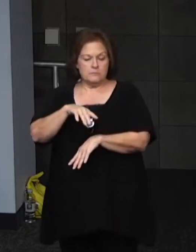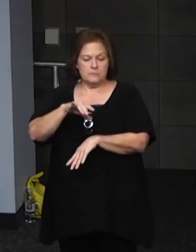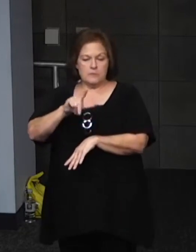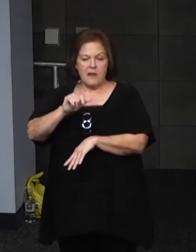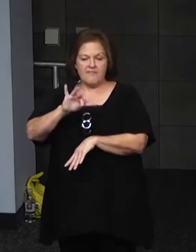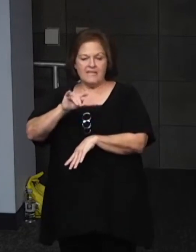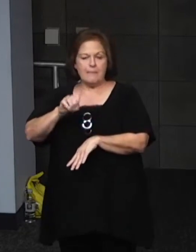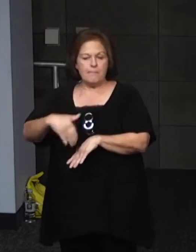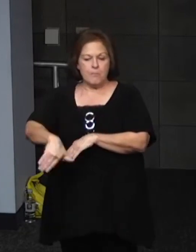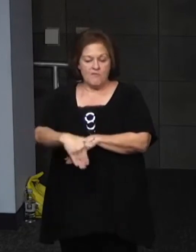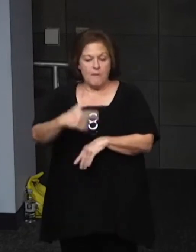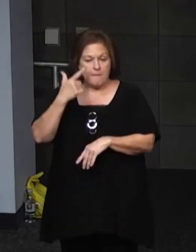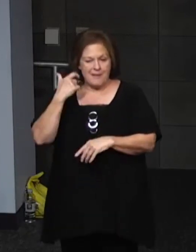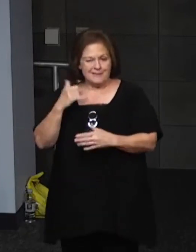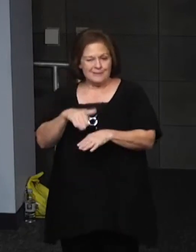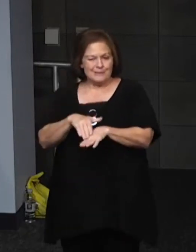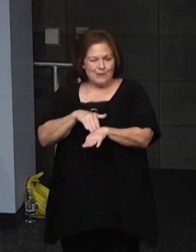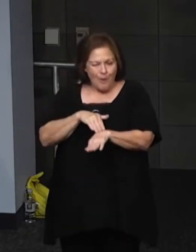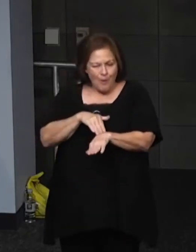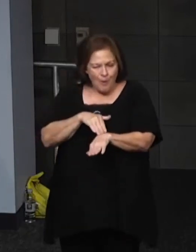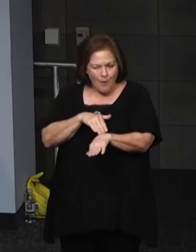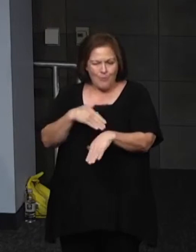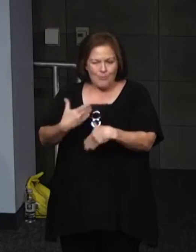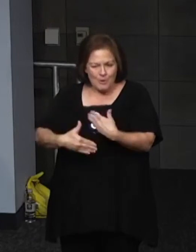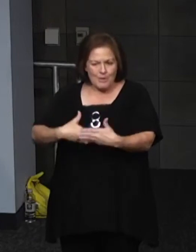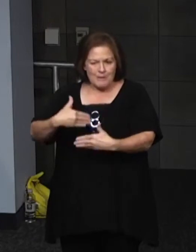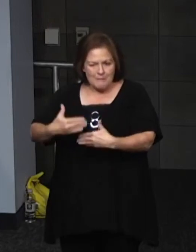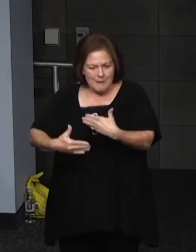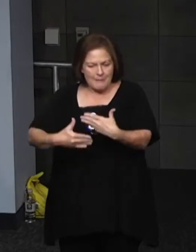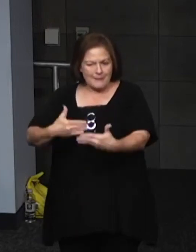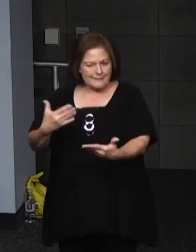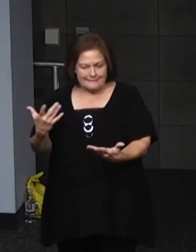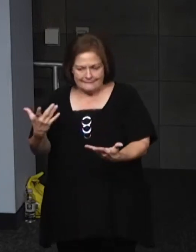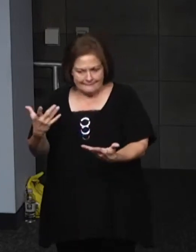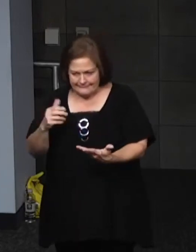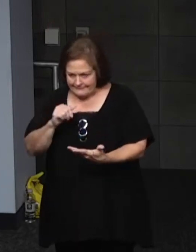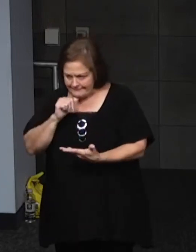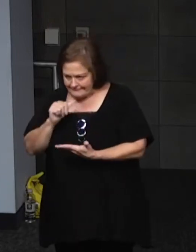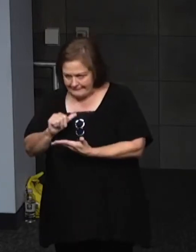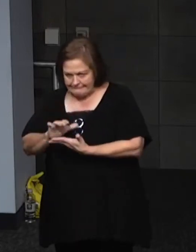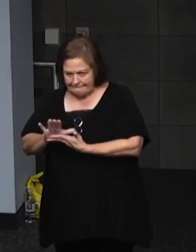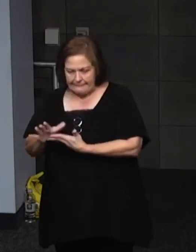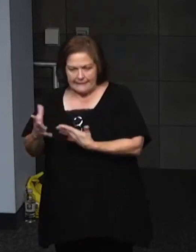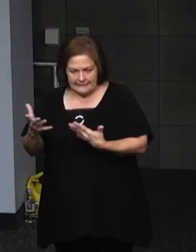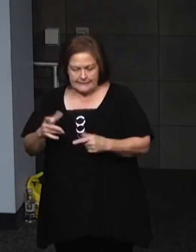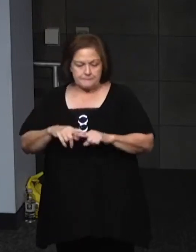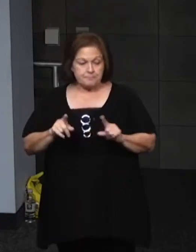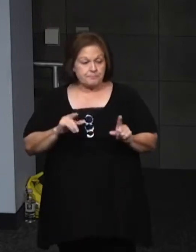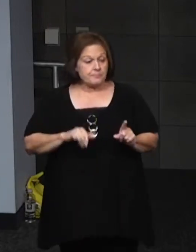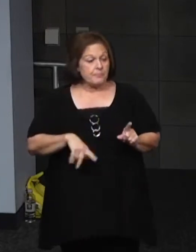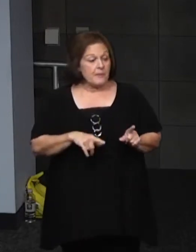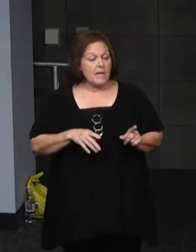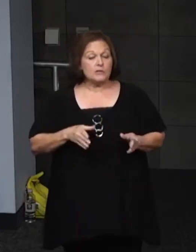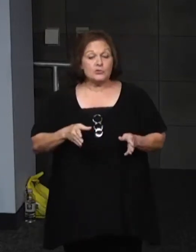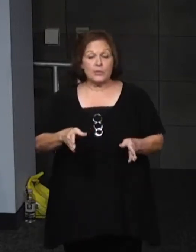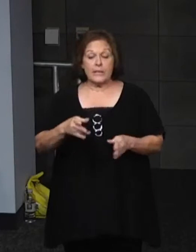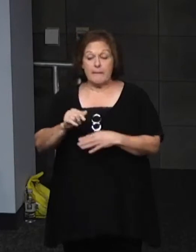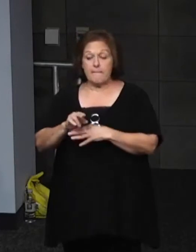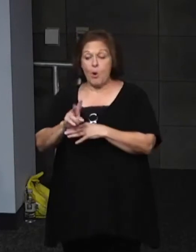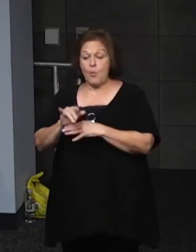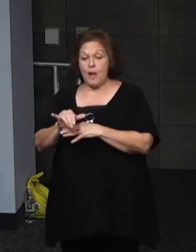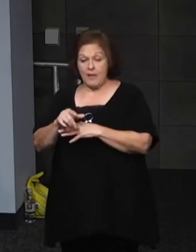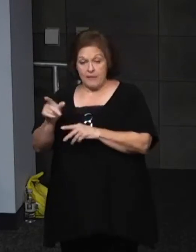slow process because the conditions there are not hospitable. With regard to our streets and parkways divisions, they